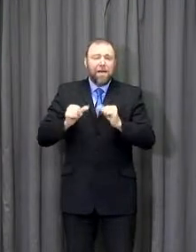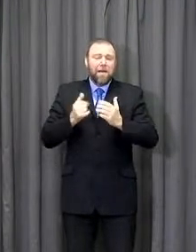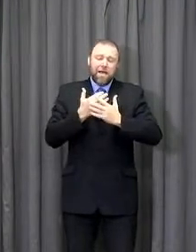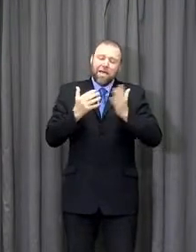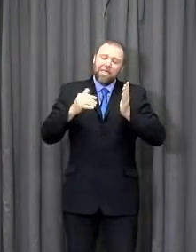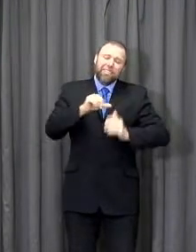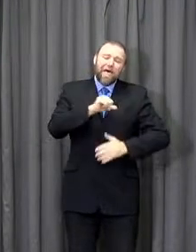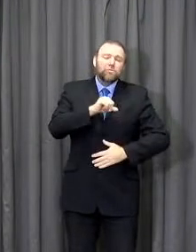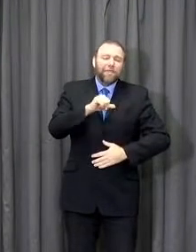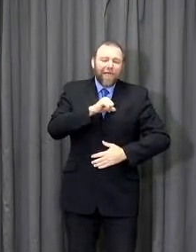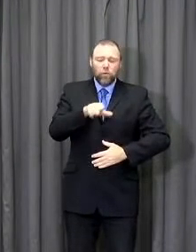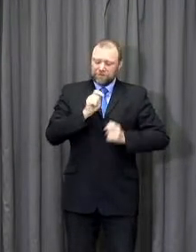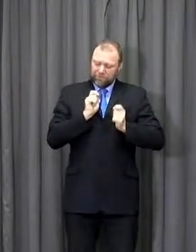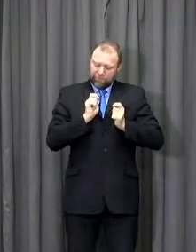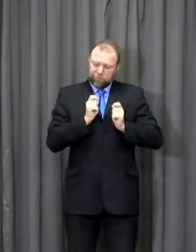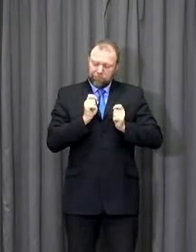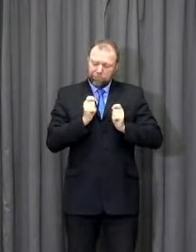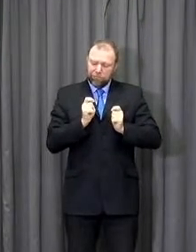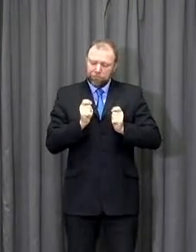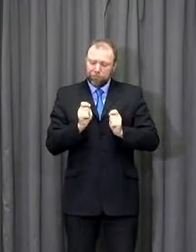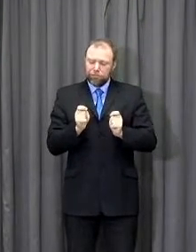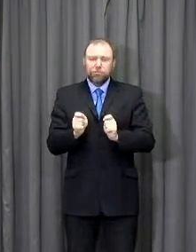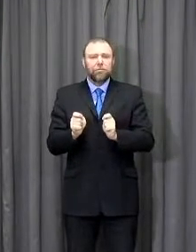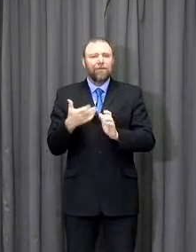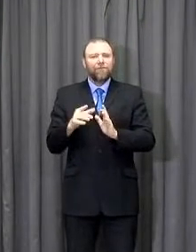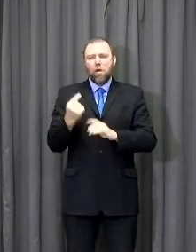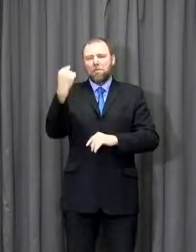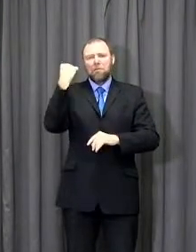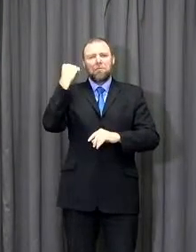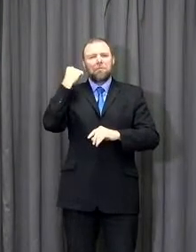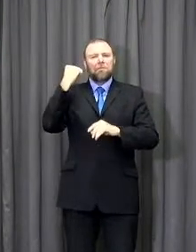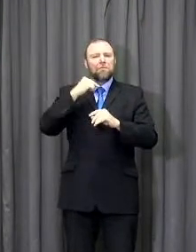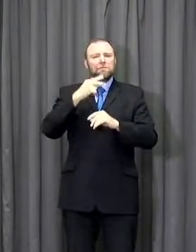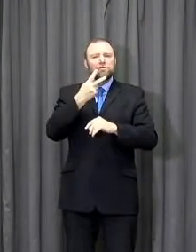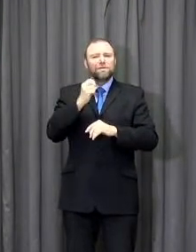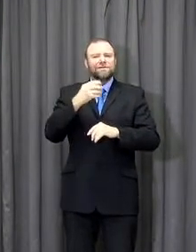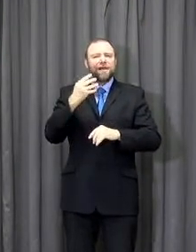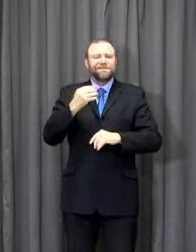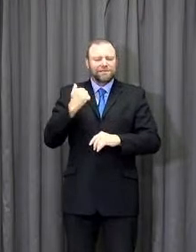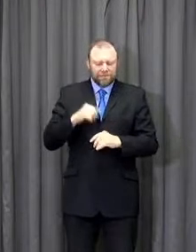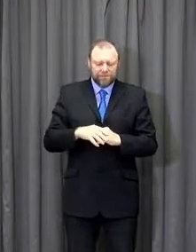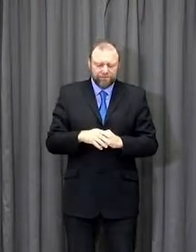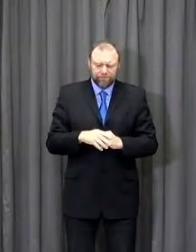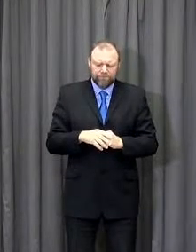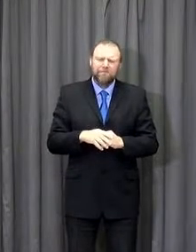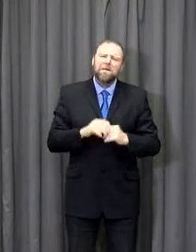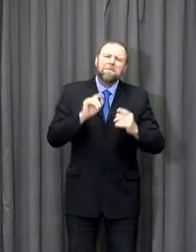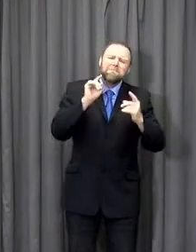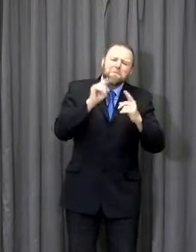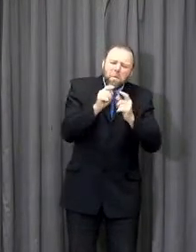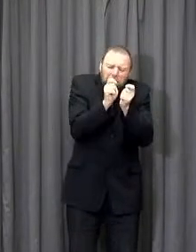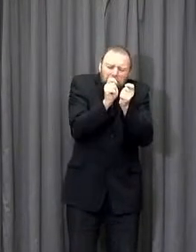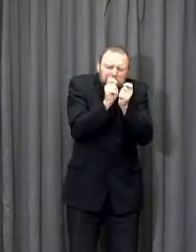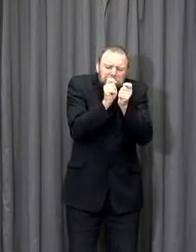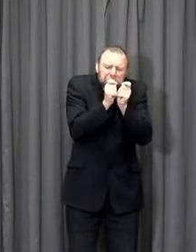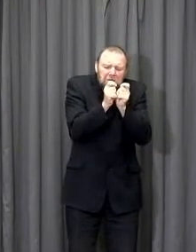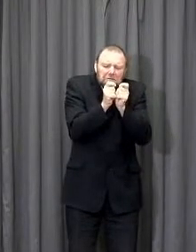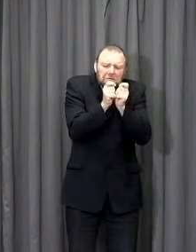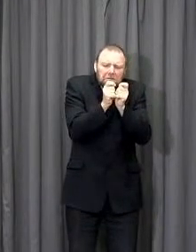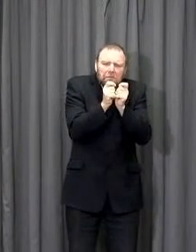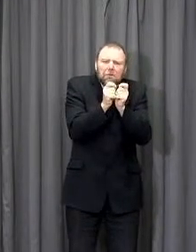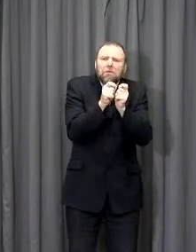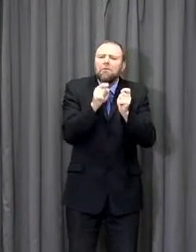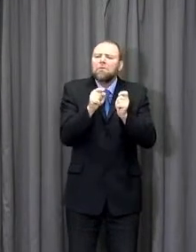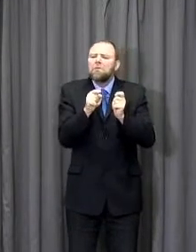already arisen since the virus emerged in late 2019. The vast majority of these mutations have very little or